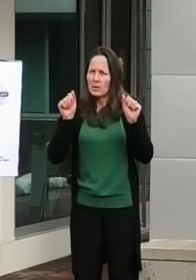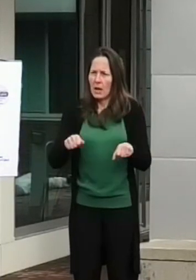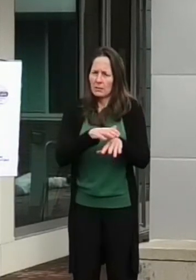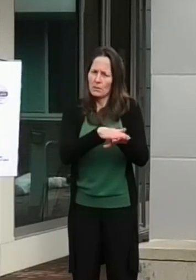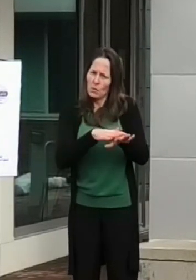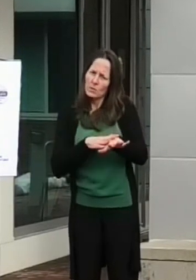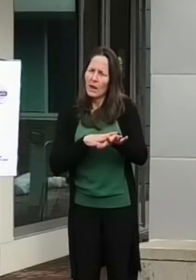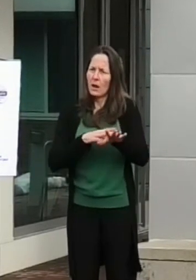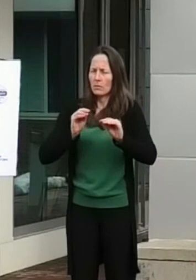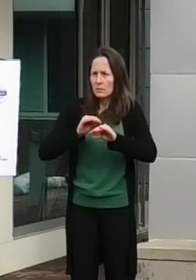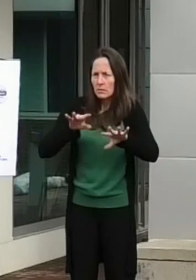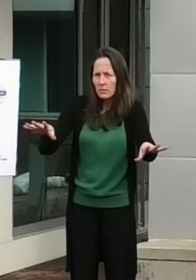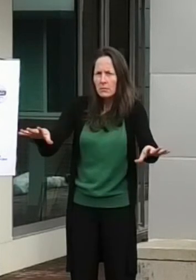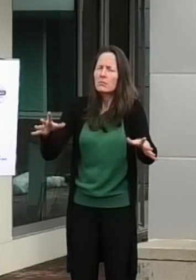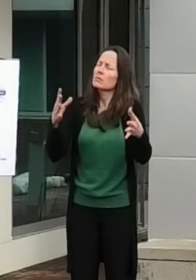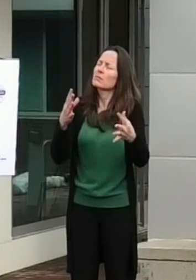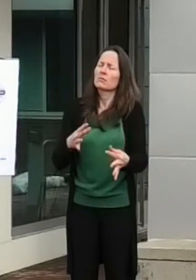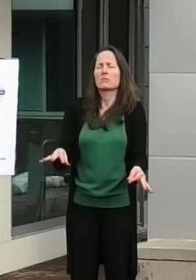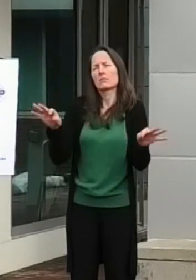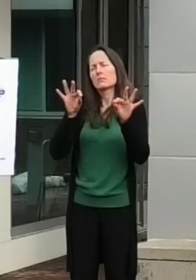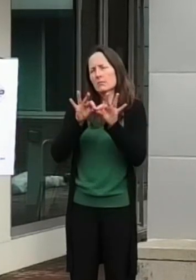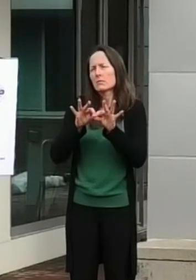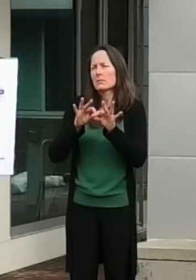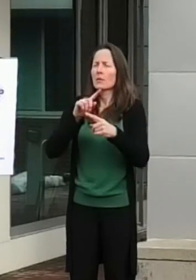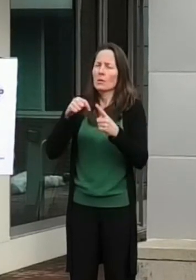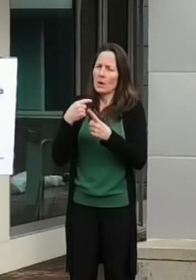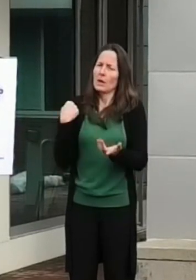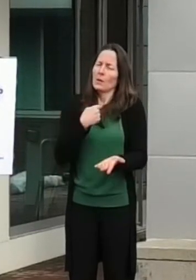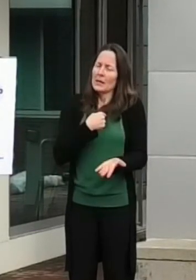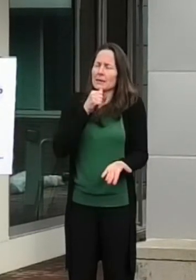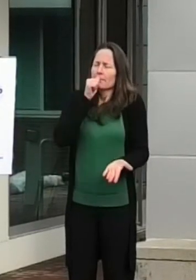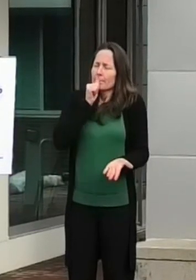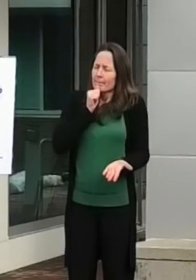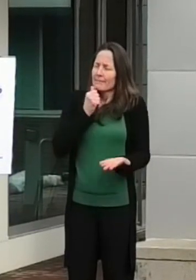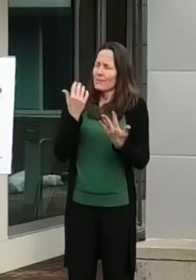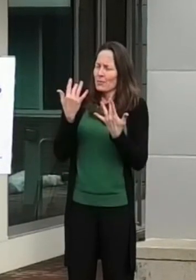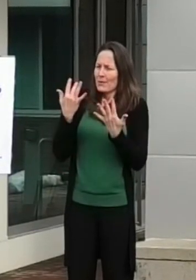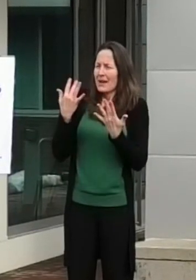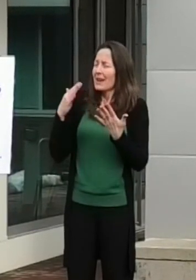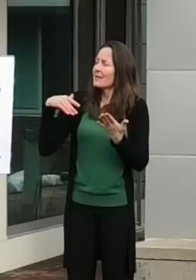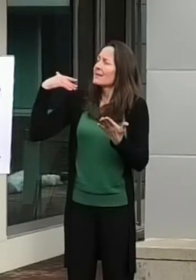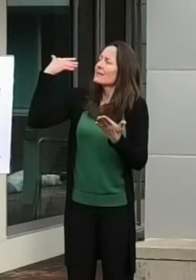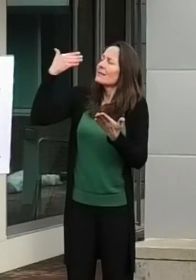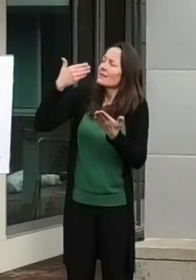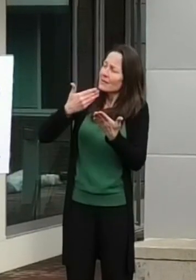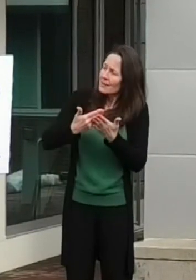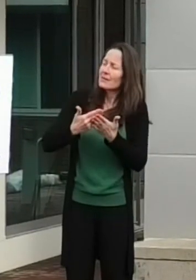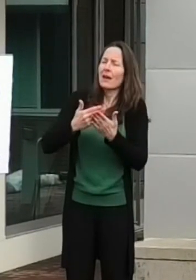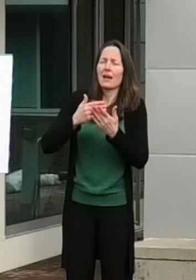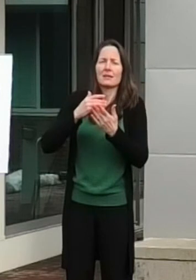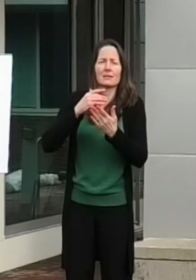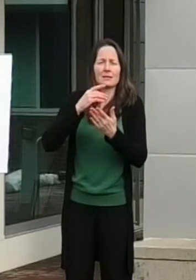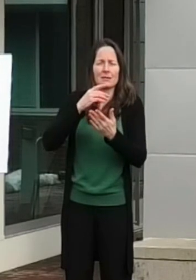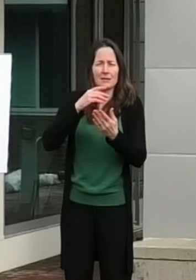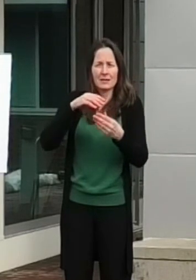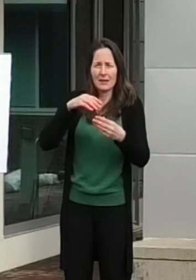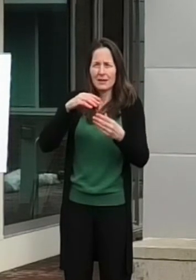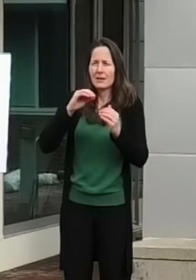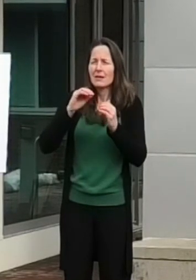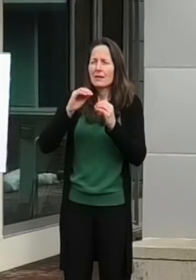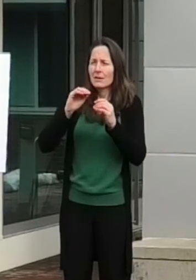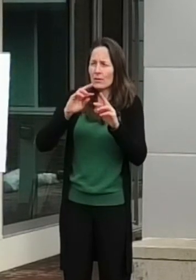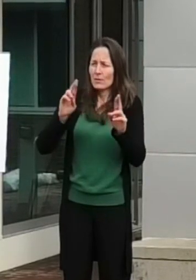is key as we patiently await the arrival and distribution of vaccine. The